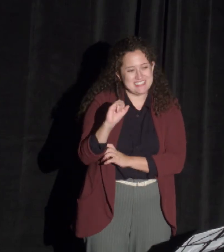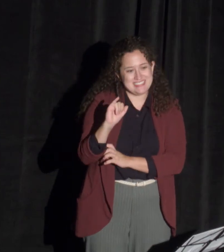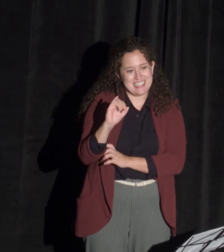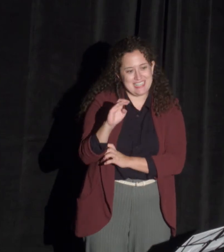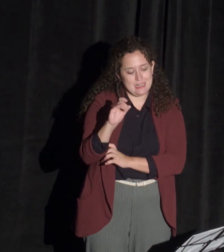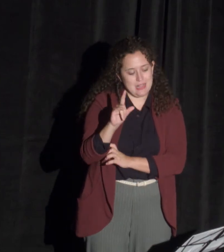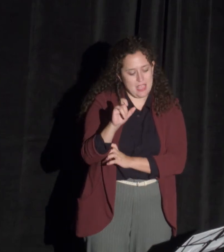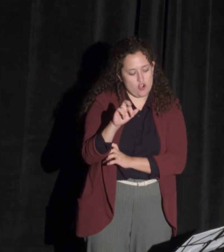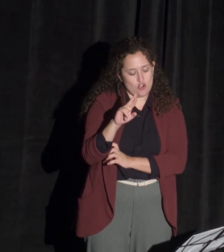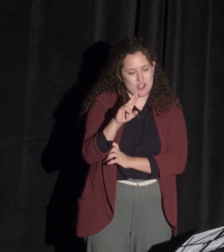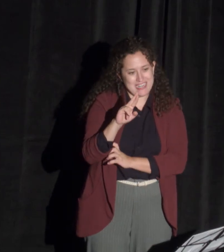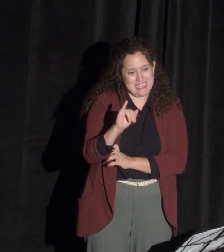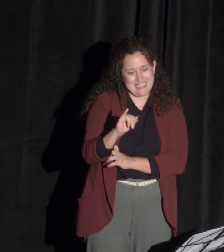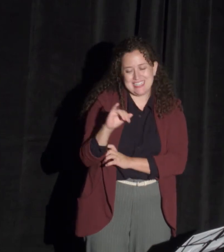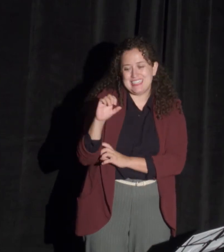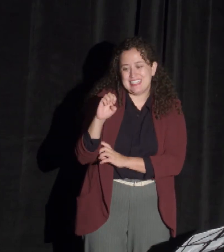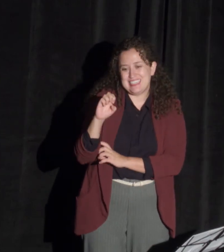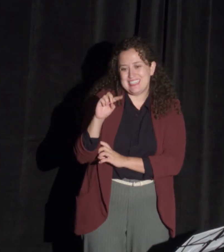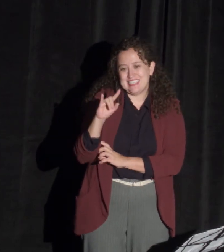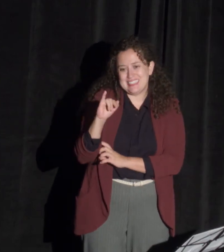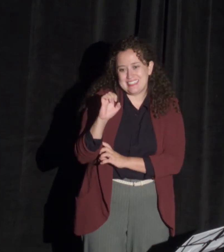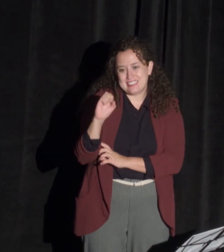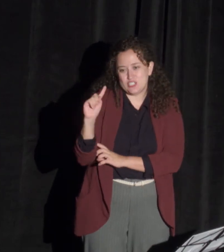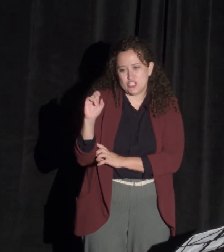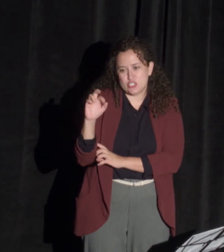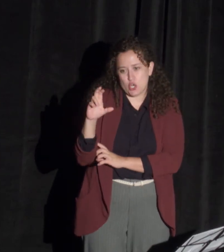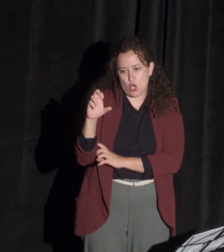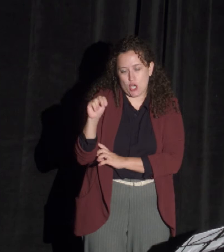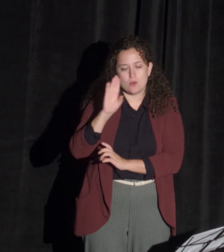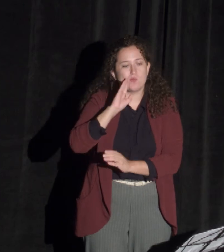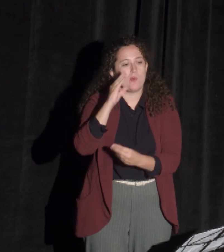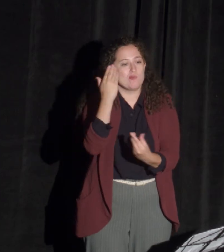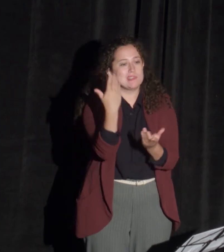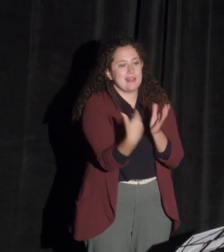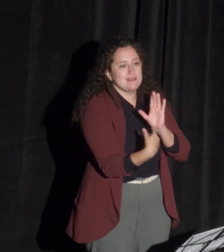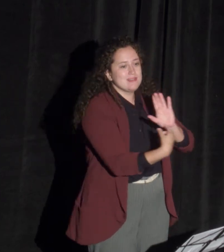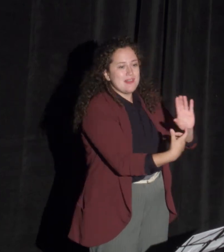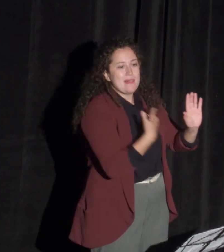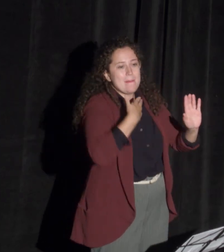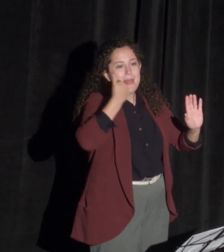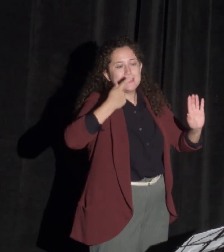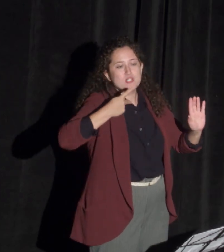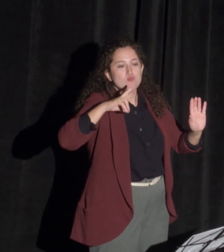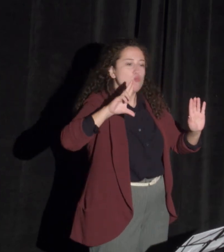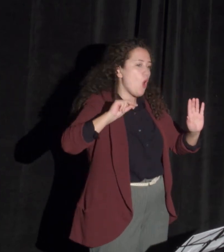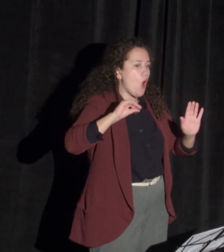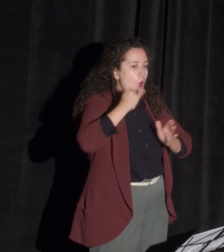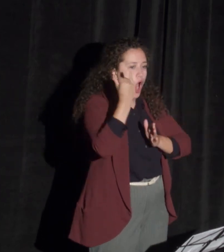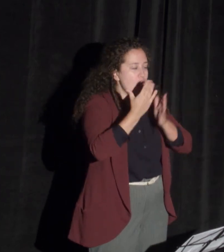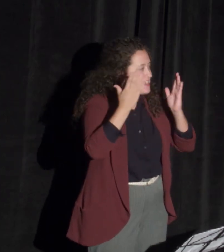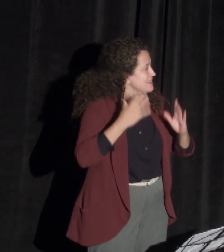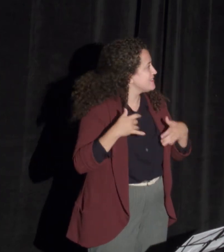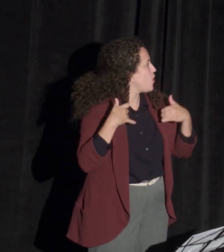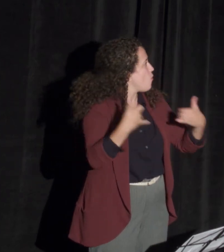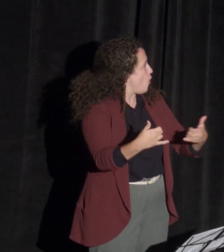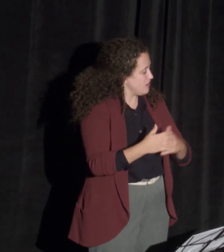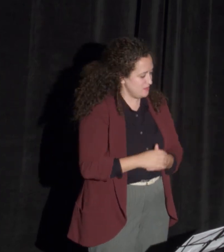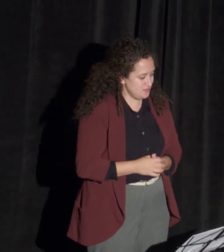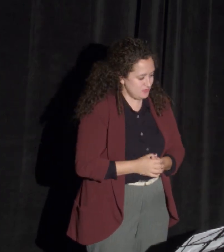Best Pro Artist Award. Welcome to Joe and Edie. Joe and Edie are well-known collectors of science fiction and fantasy art, and